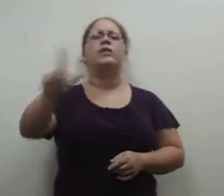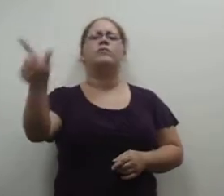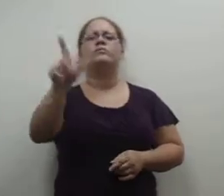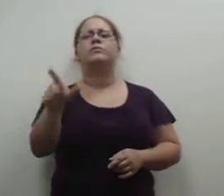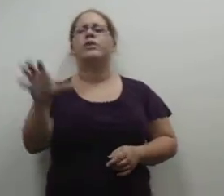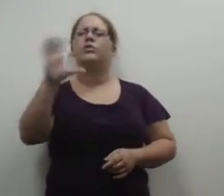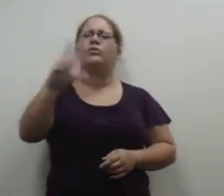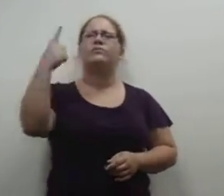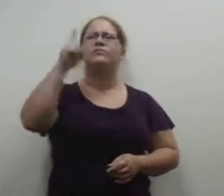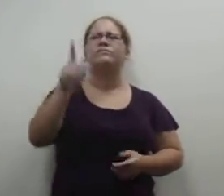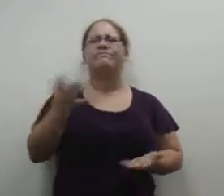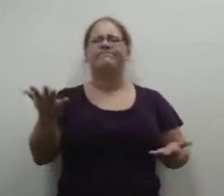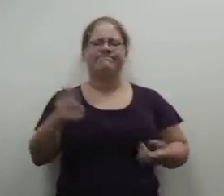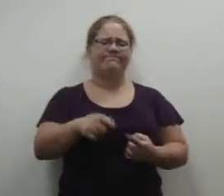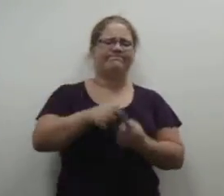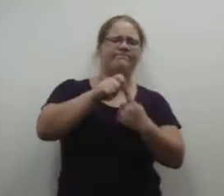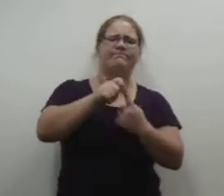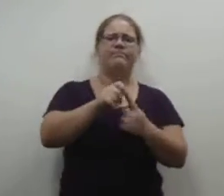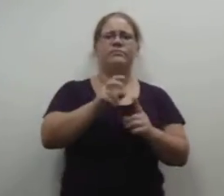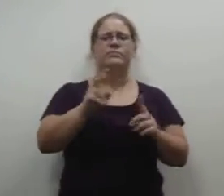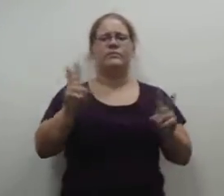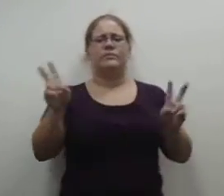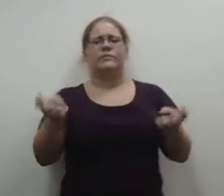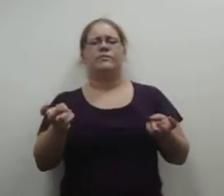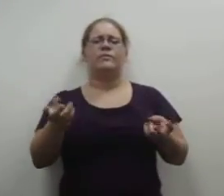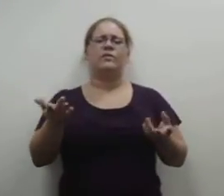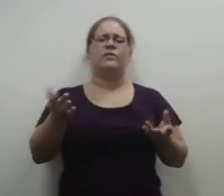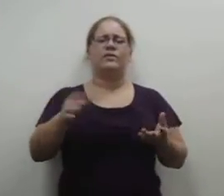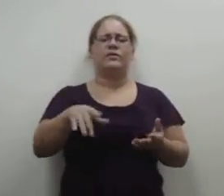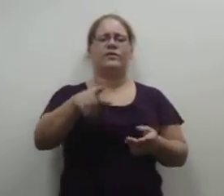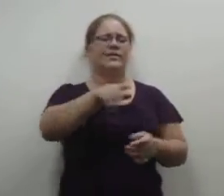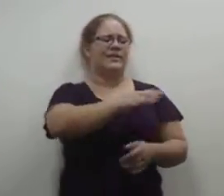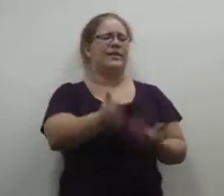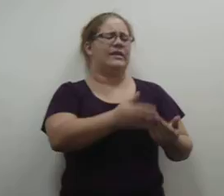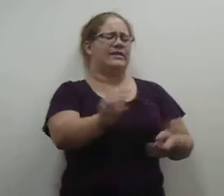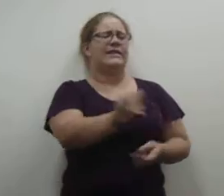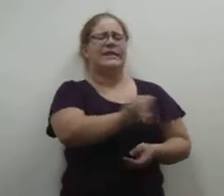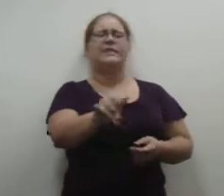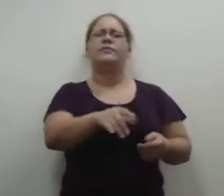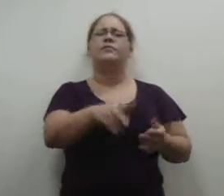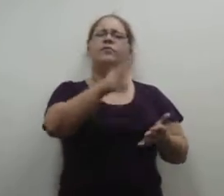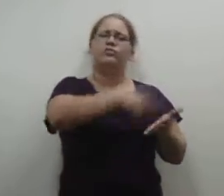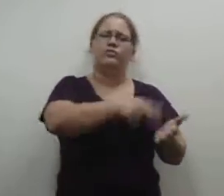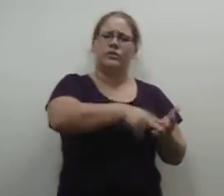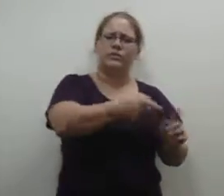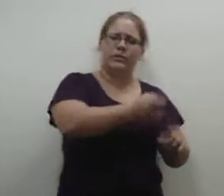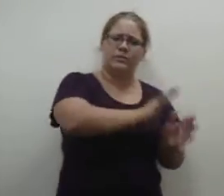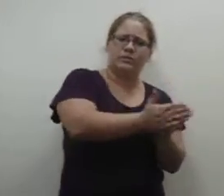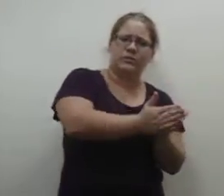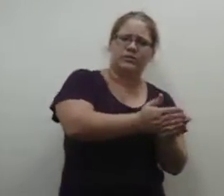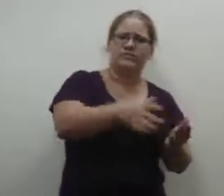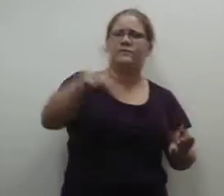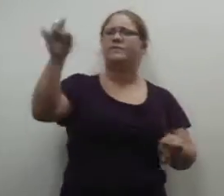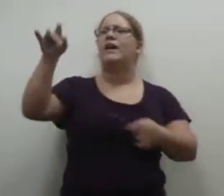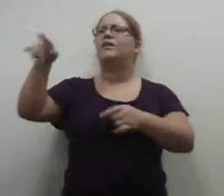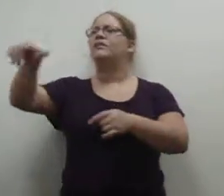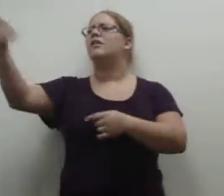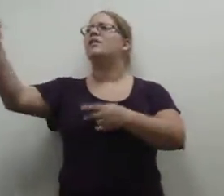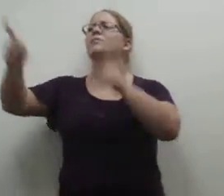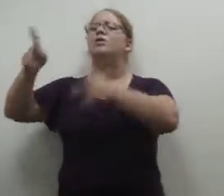issue that came up in the reading that we were doing, so that they're getting exposure to the textbook writing and then writing from a journal